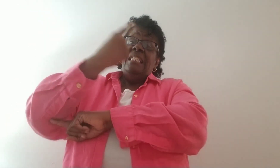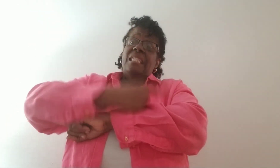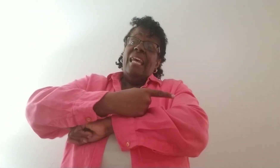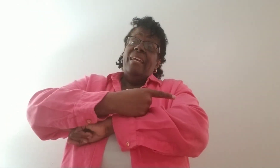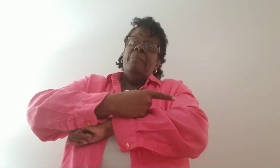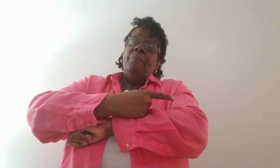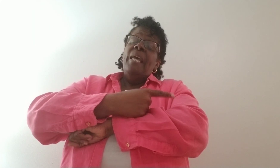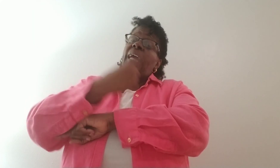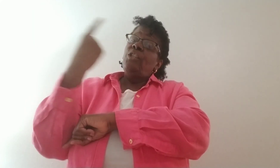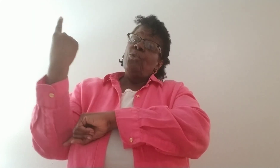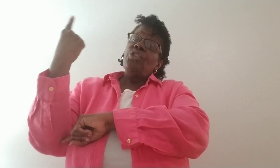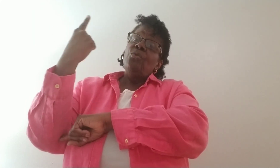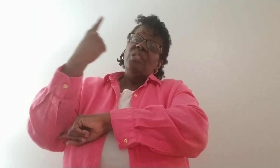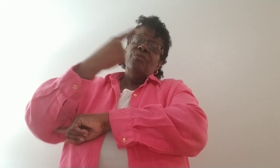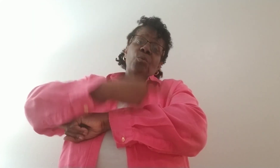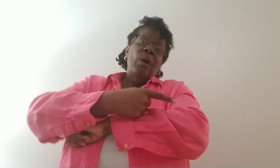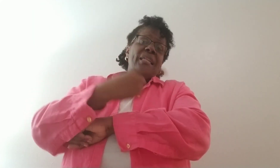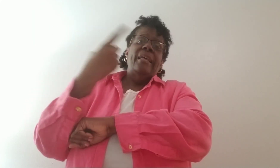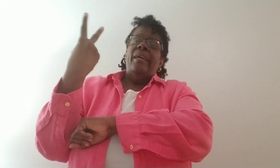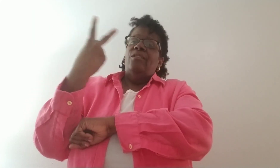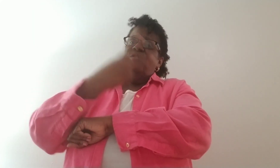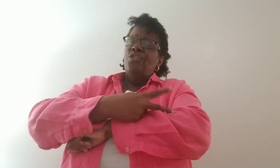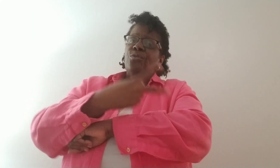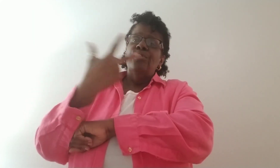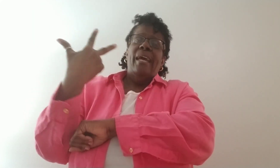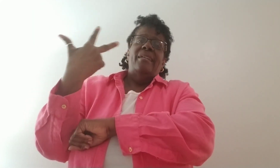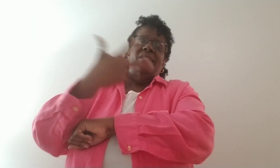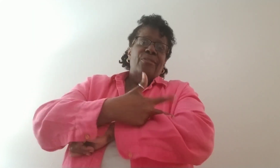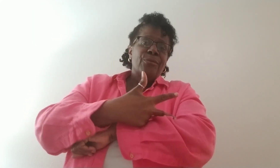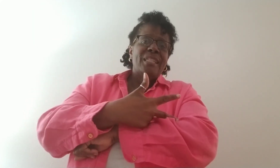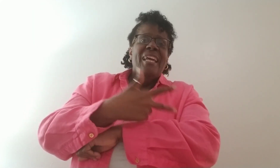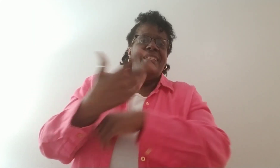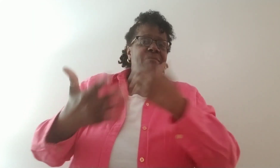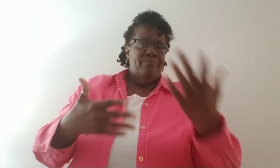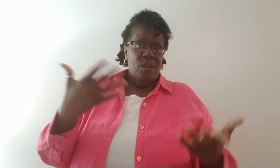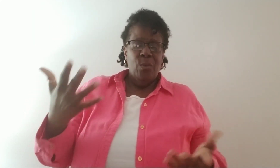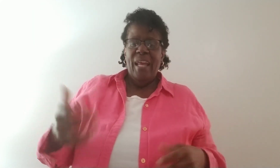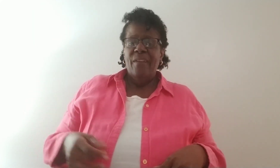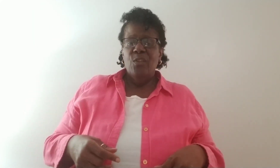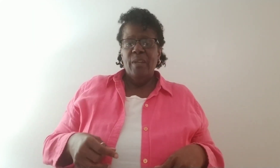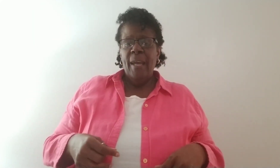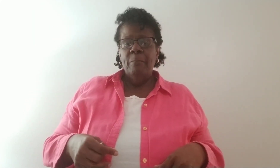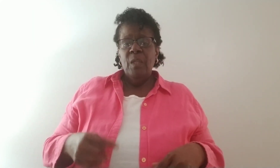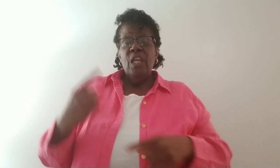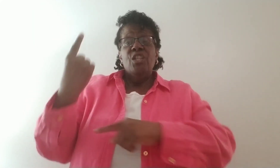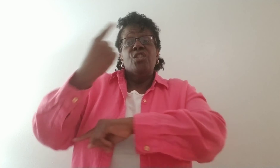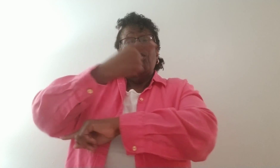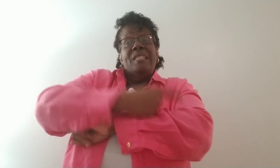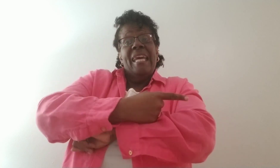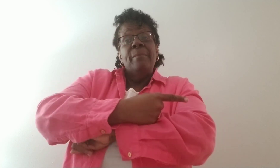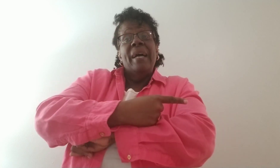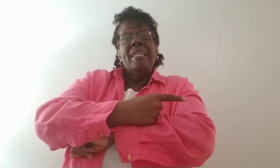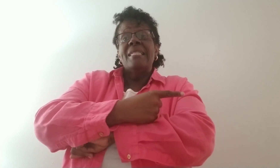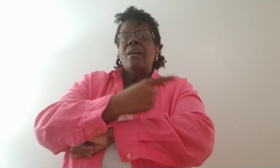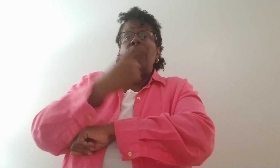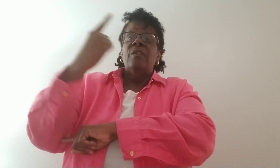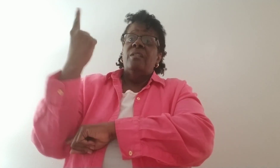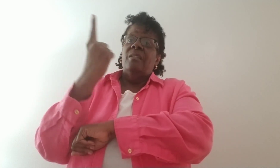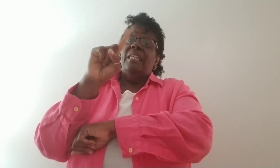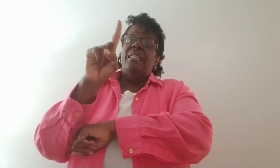day, and you can do this for 1 day, 2 days, 3 days, or what have you, okay? So day by yourself, the index